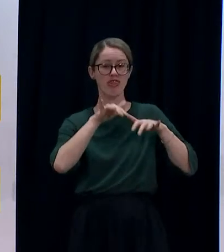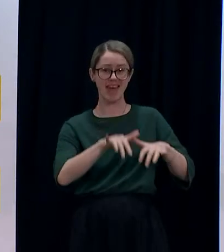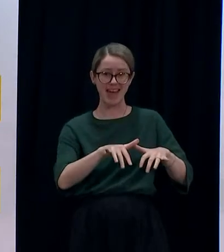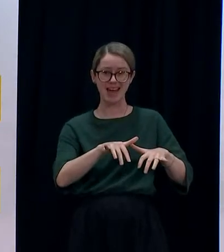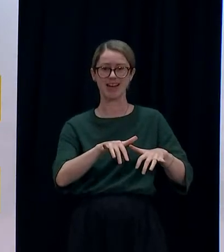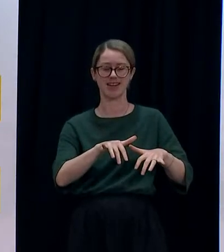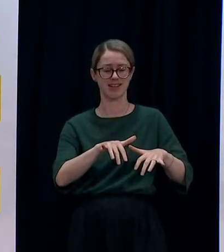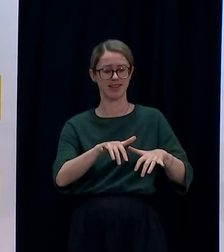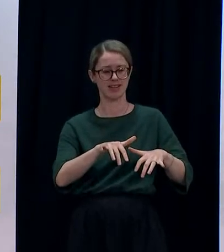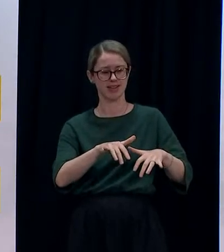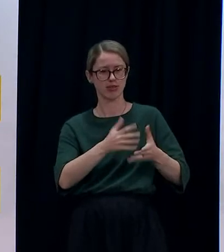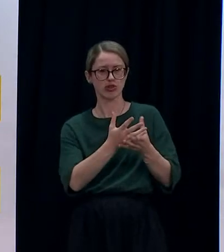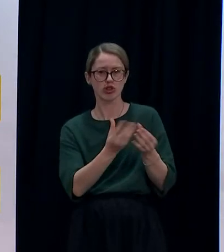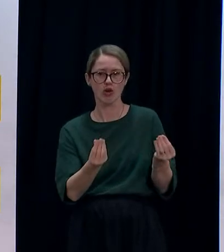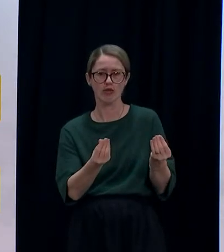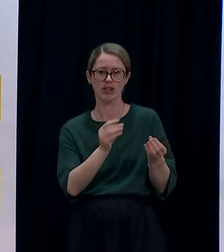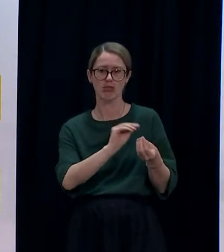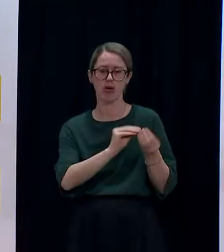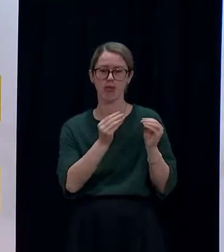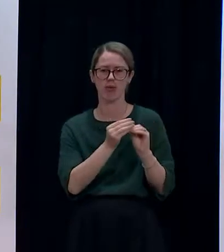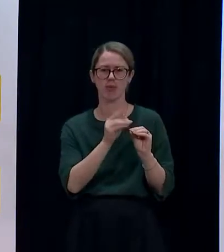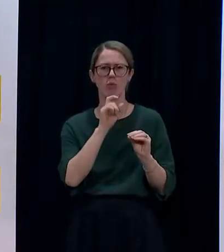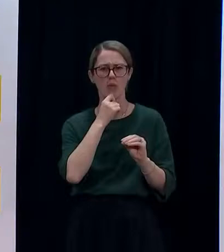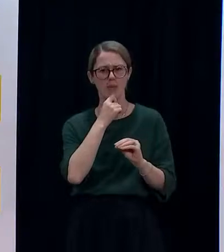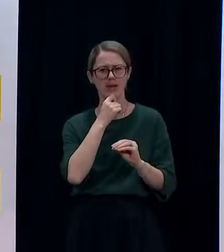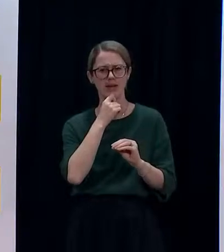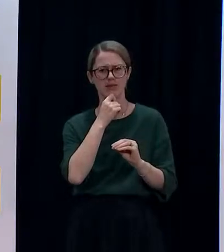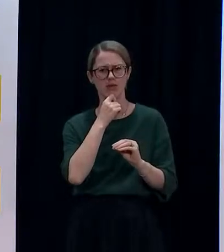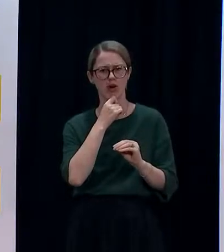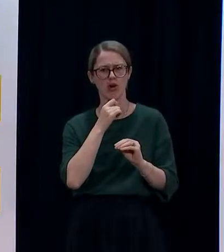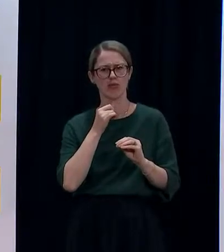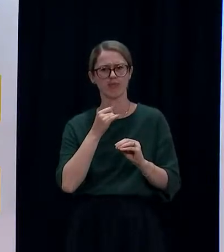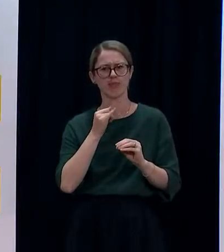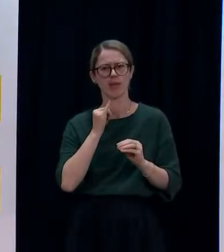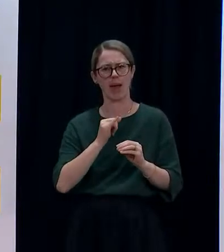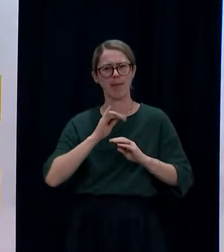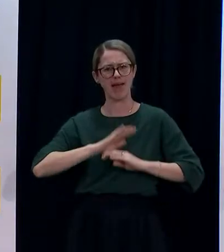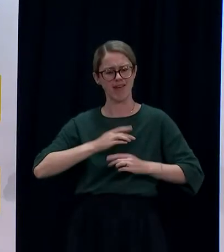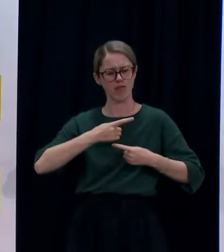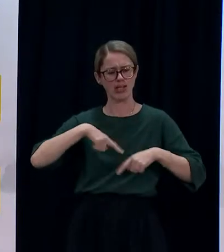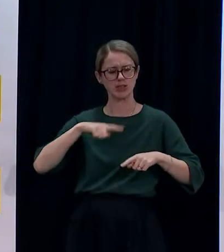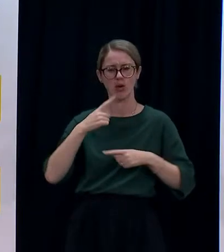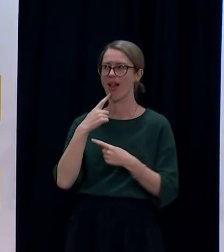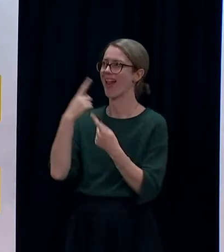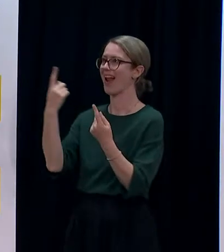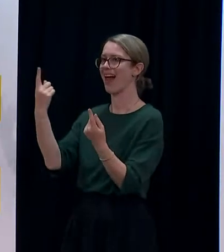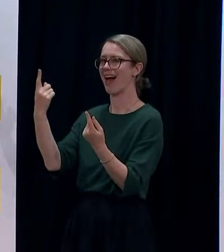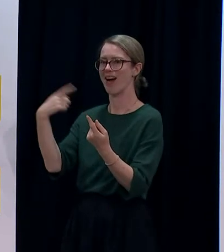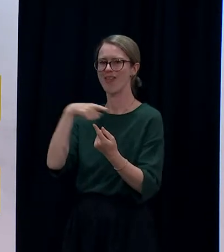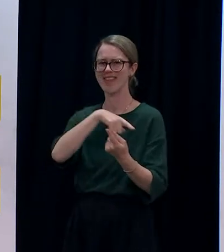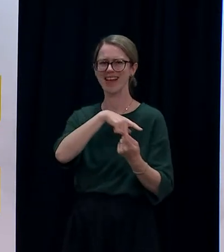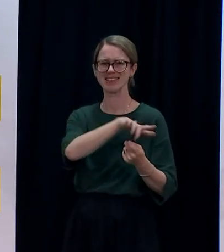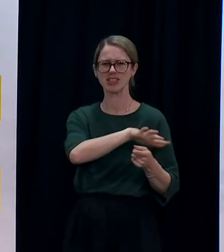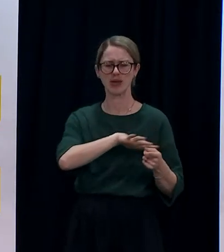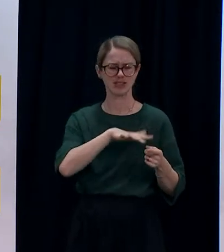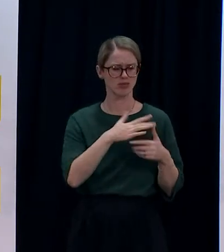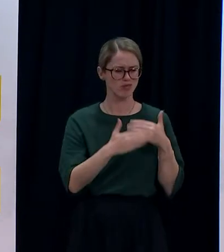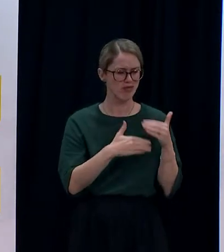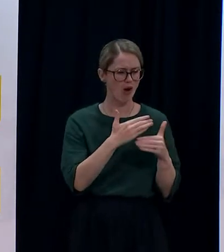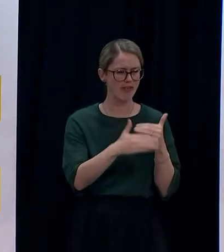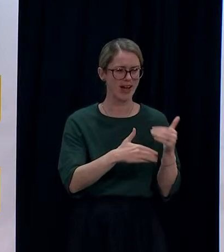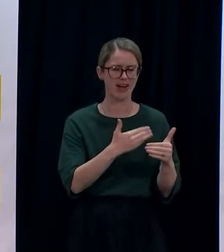active operation, and it would be irresponsible to come down here and talk about that while that active operation was underway